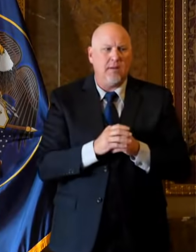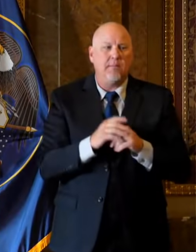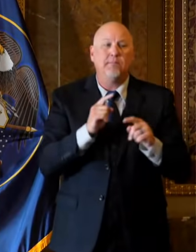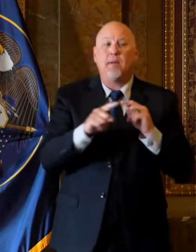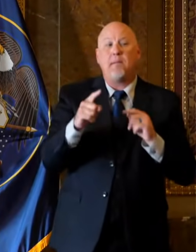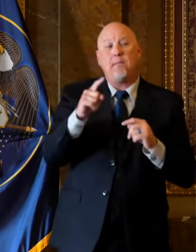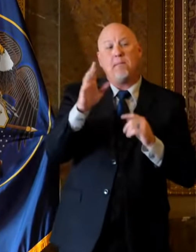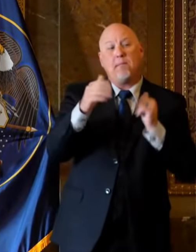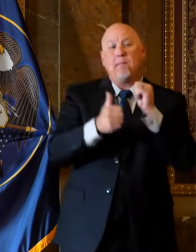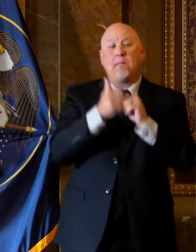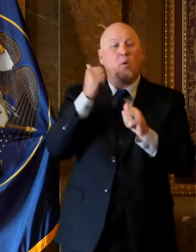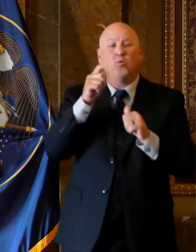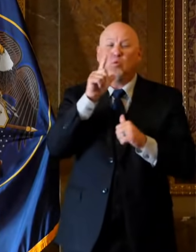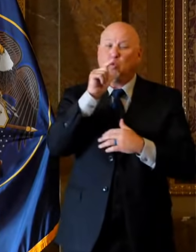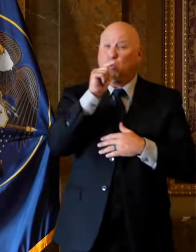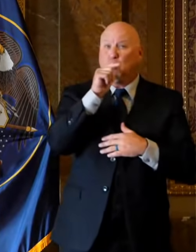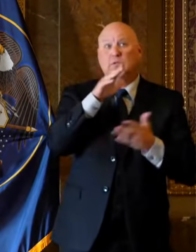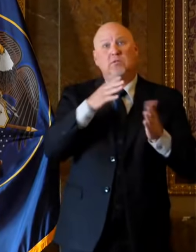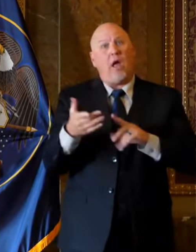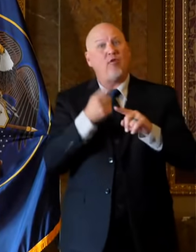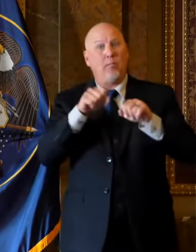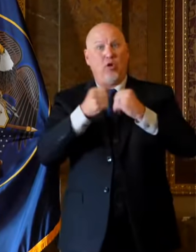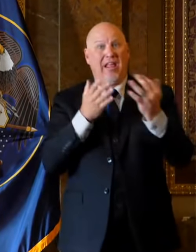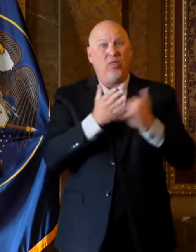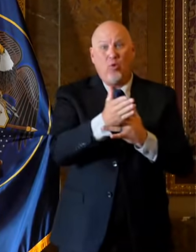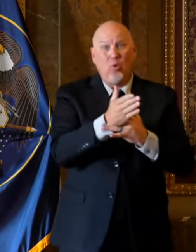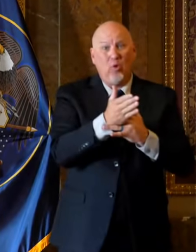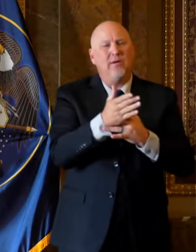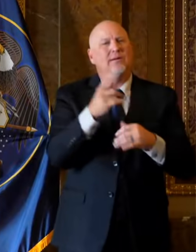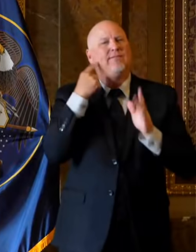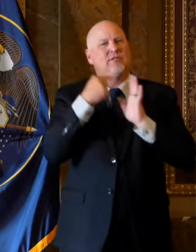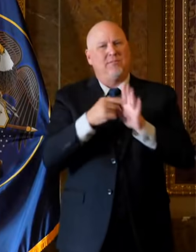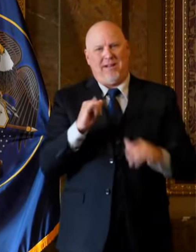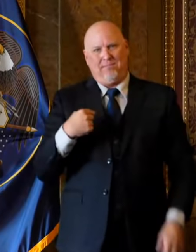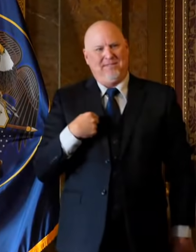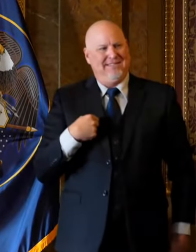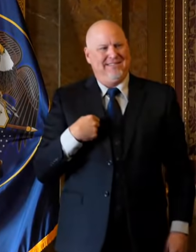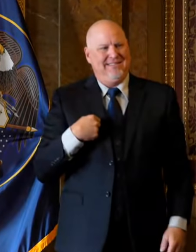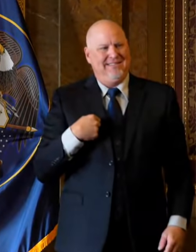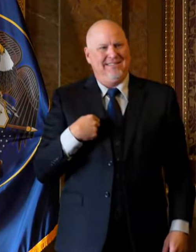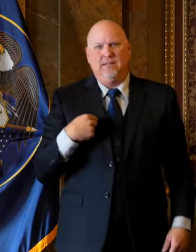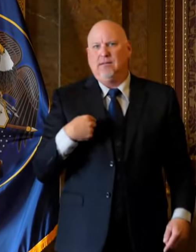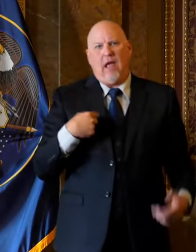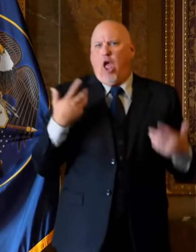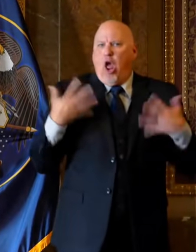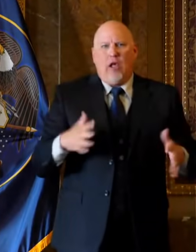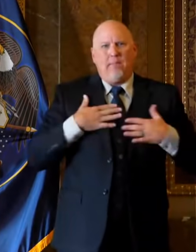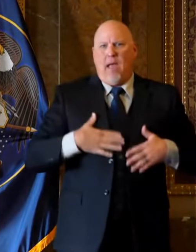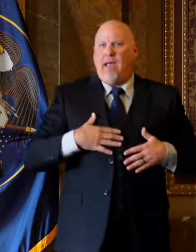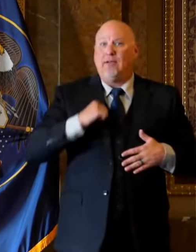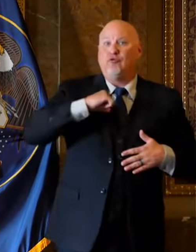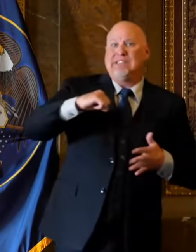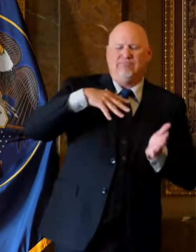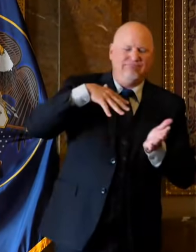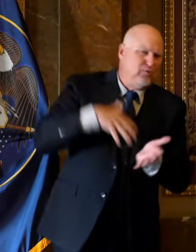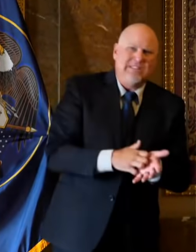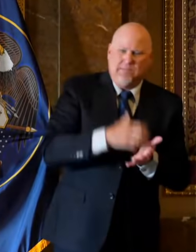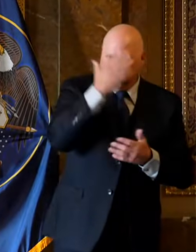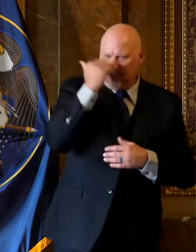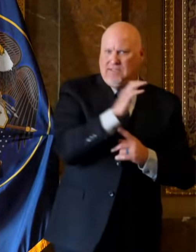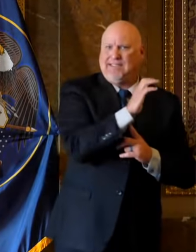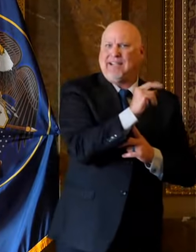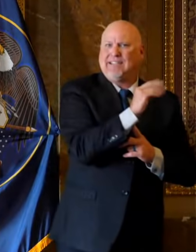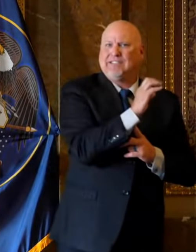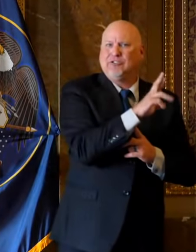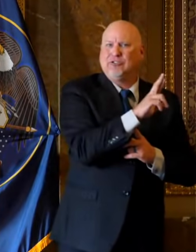said, I'm going to actually call on a friend here. Eddie, there are fewer than 50 people with breakthrough infections who've died. Is